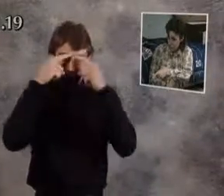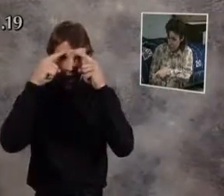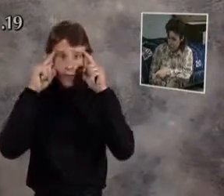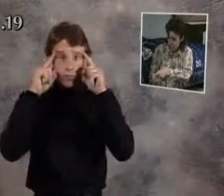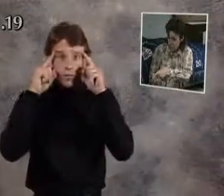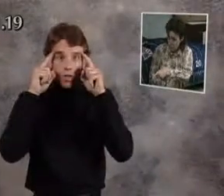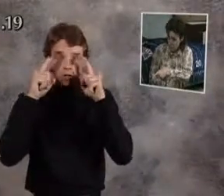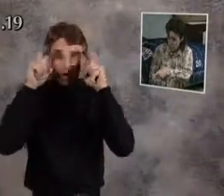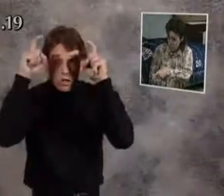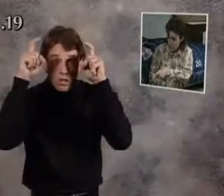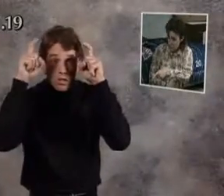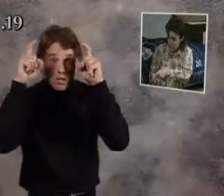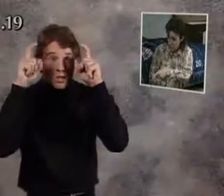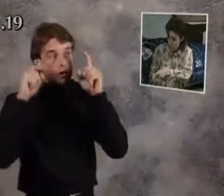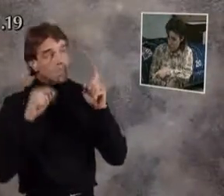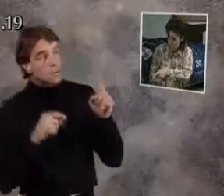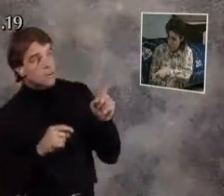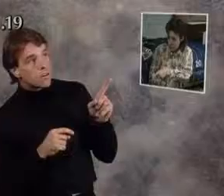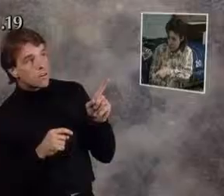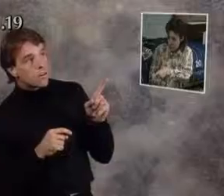Notice how the eyebrows are raised